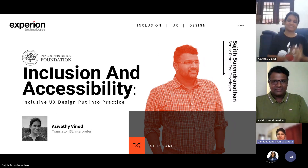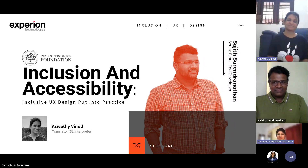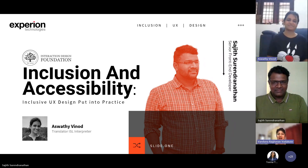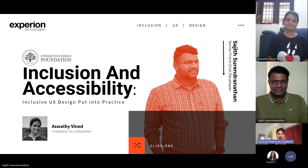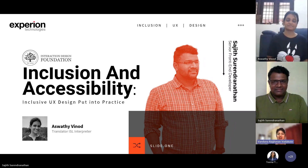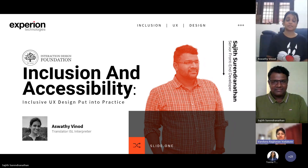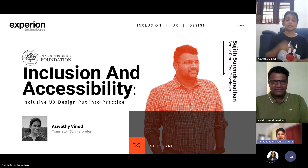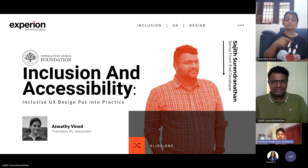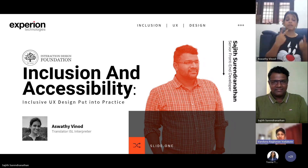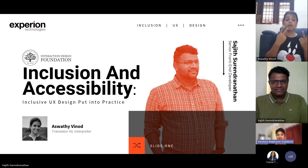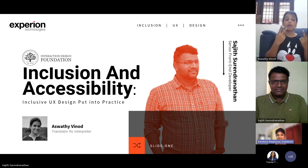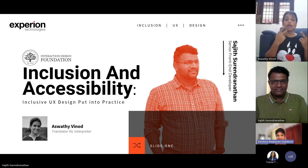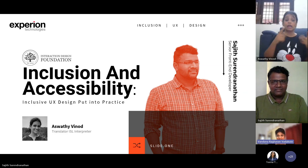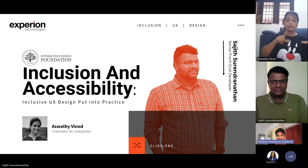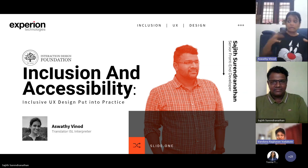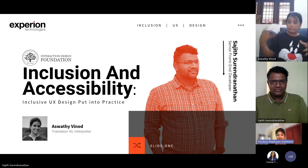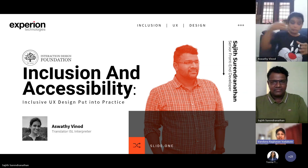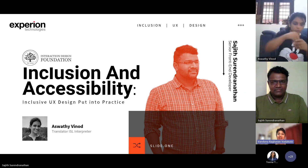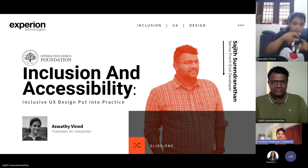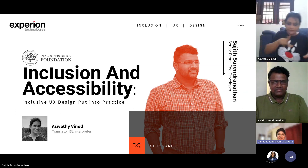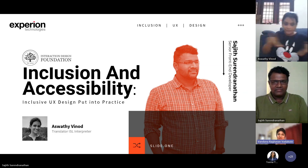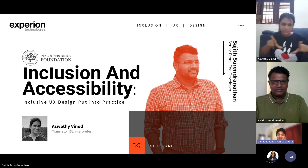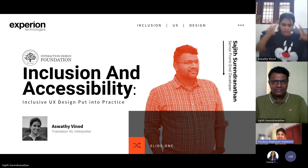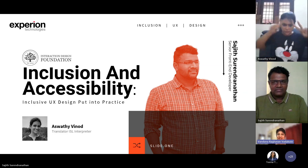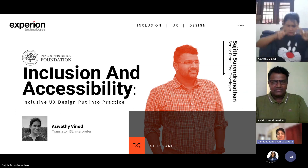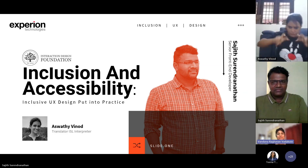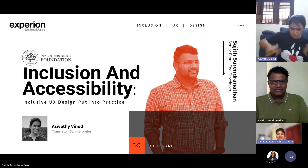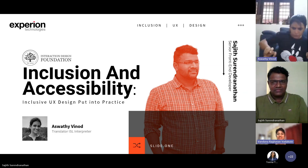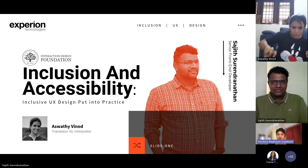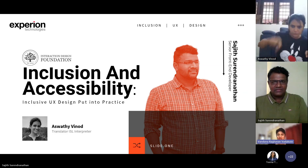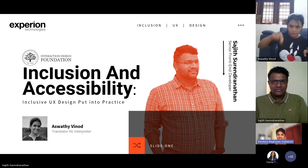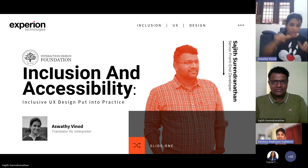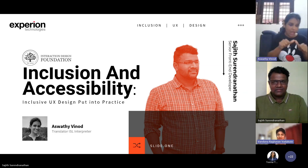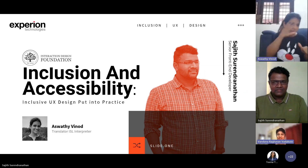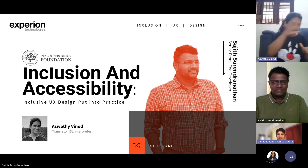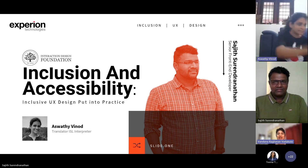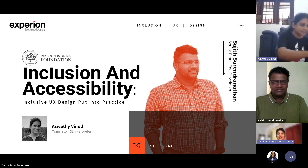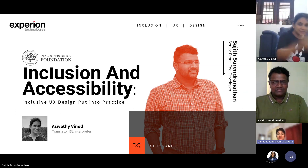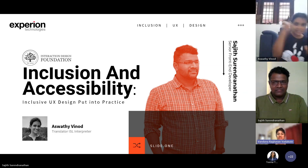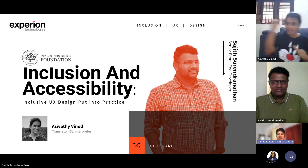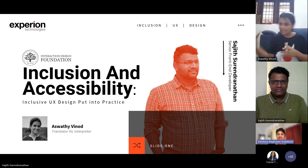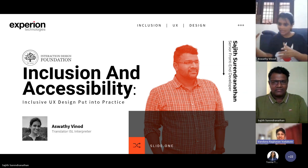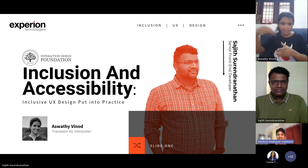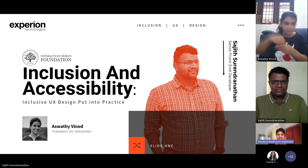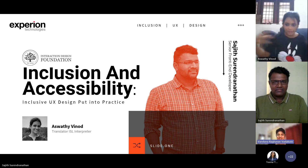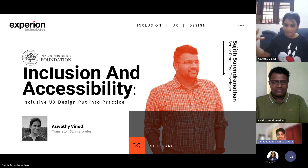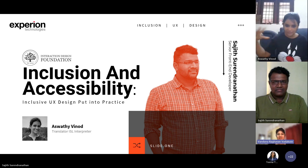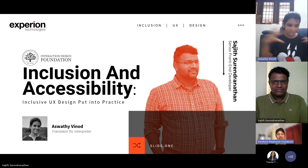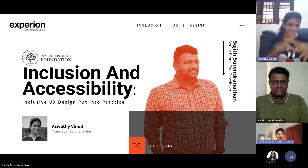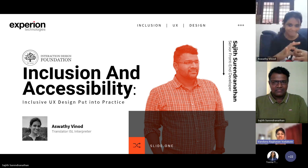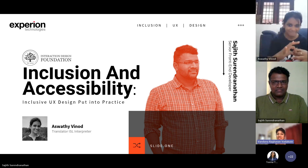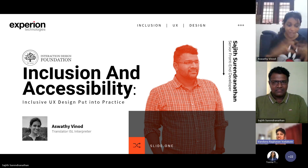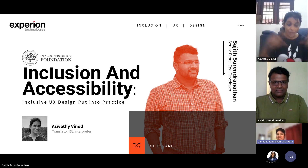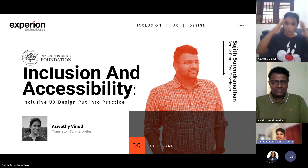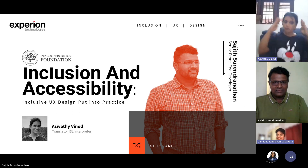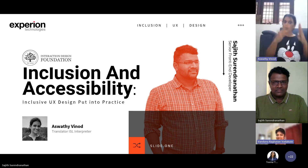Explore the art of inclusive design where accessibility meets innovation and user-centeredness